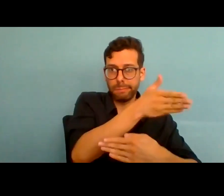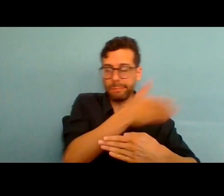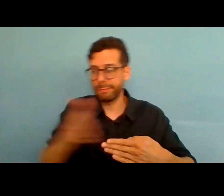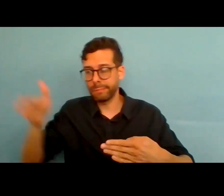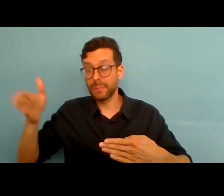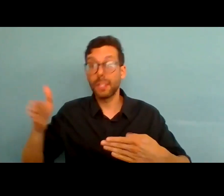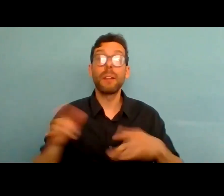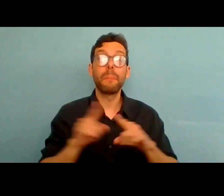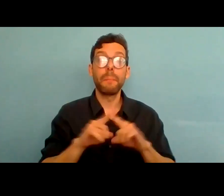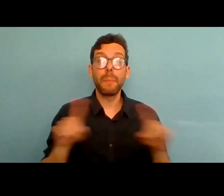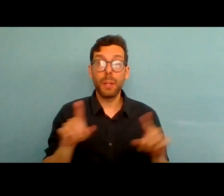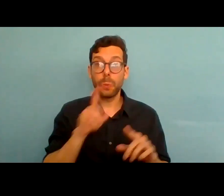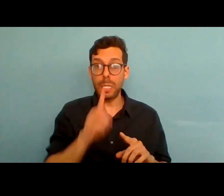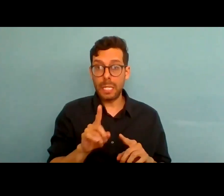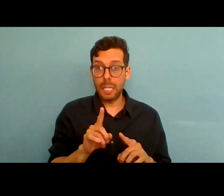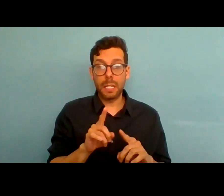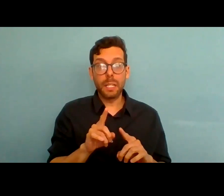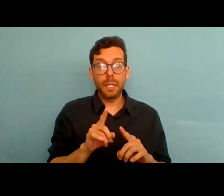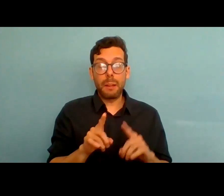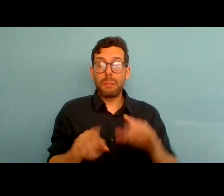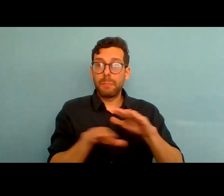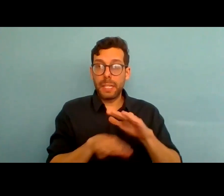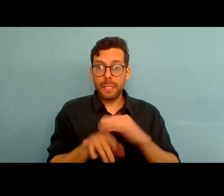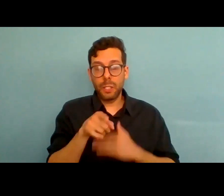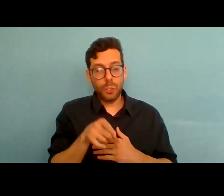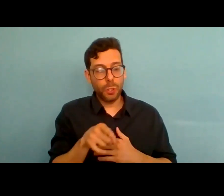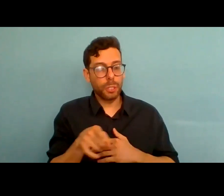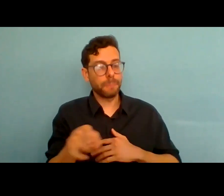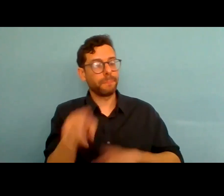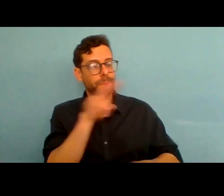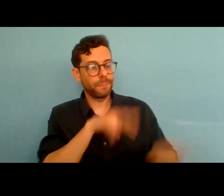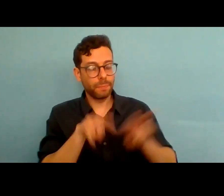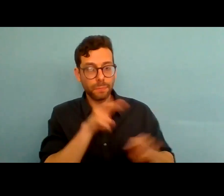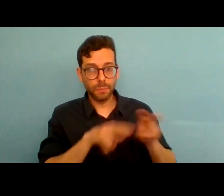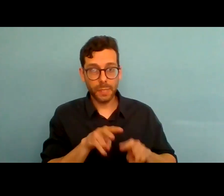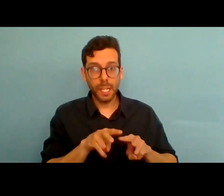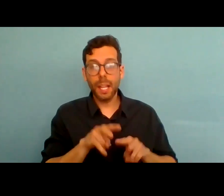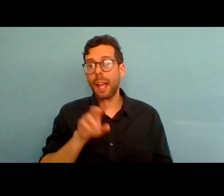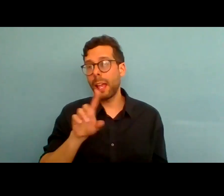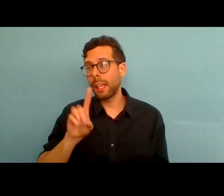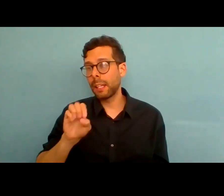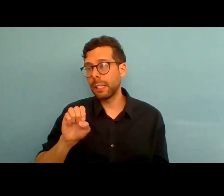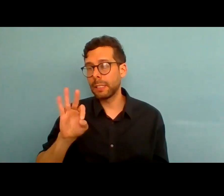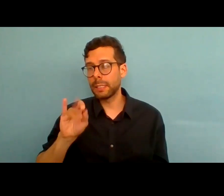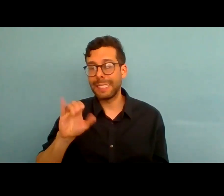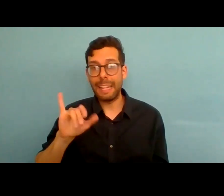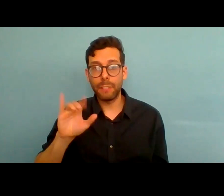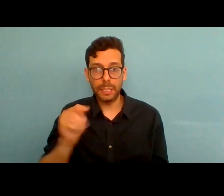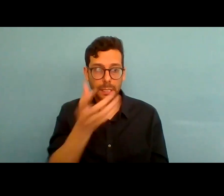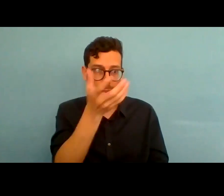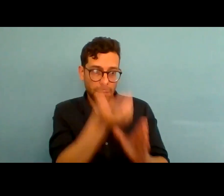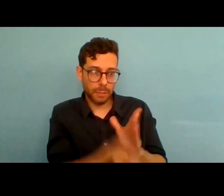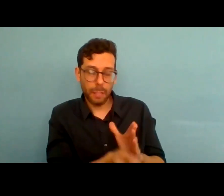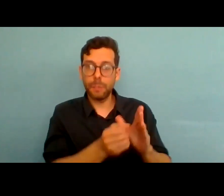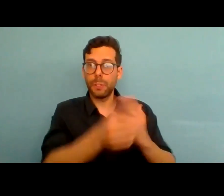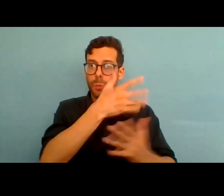at differences, or really deficits, in social communication, and then presence of repetitive and